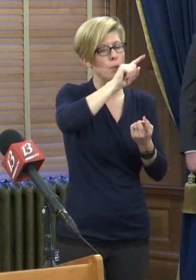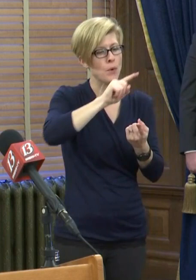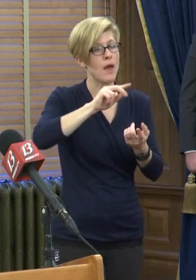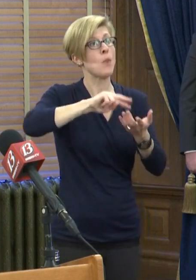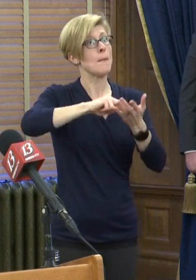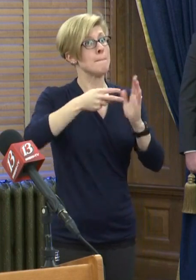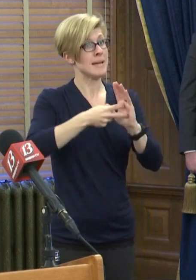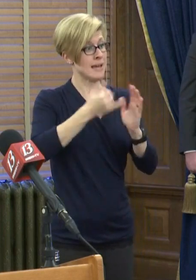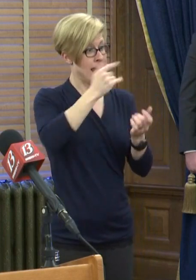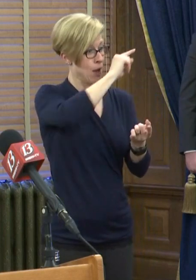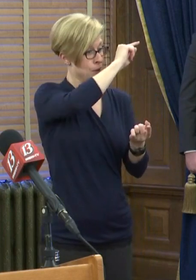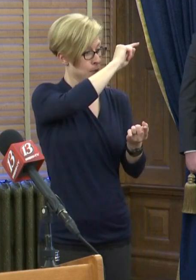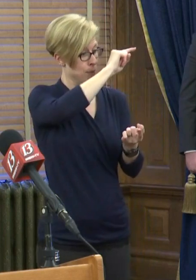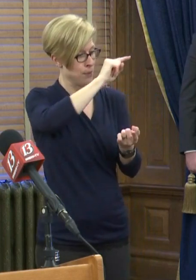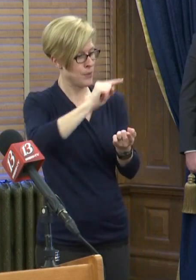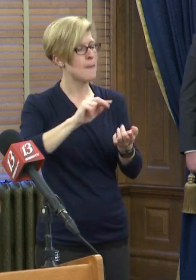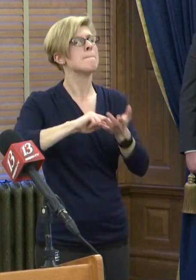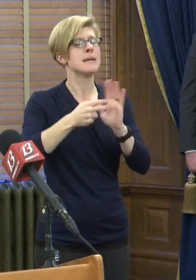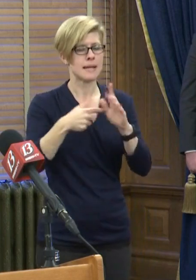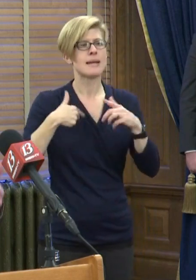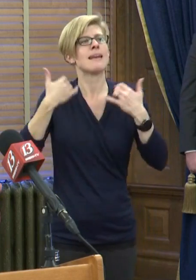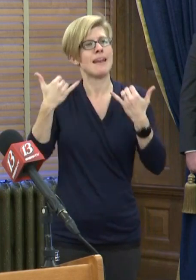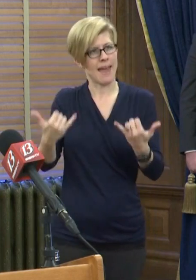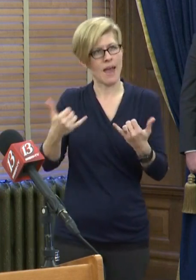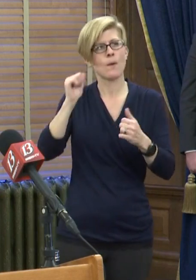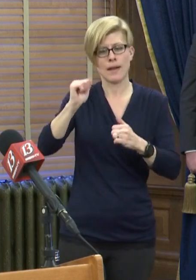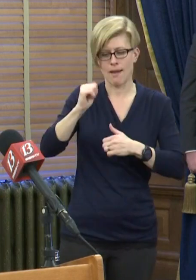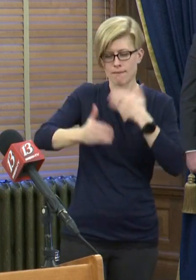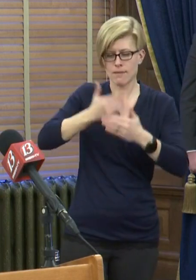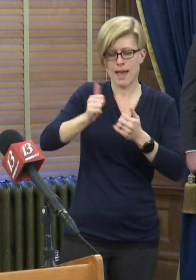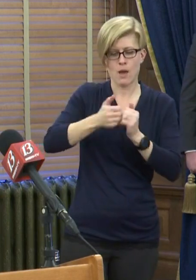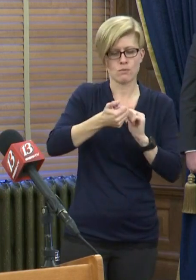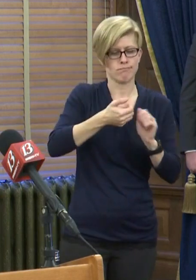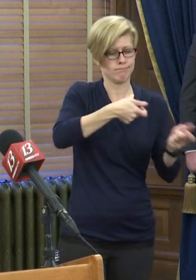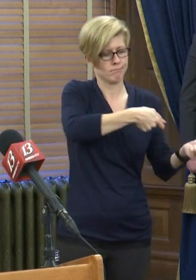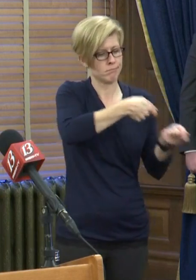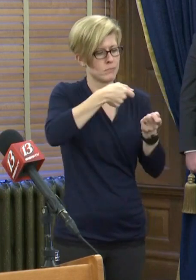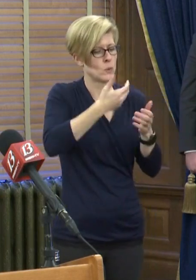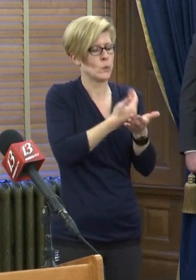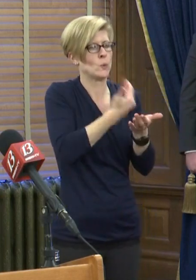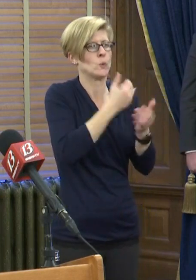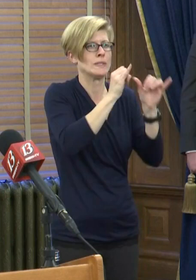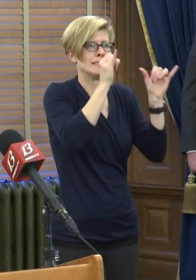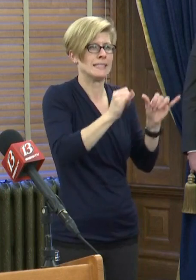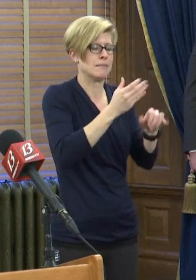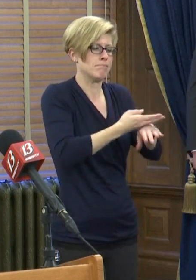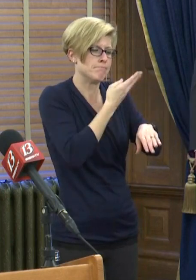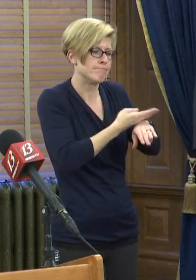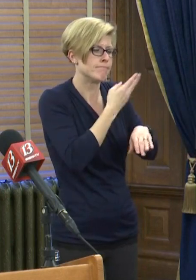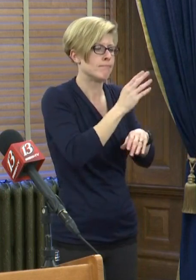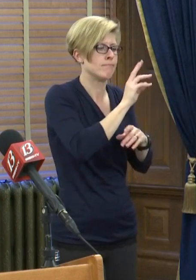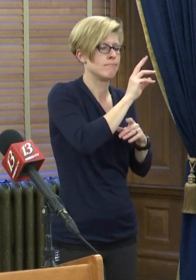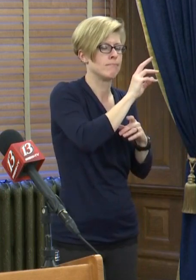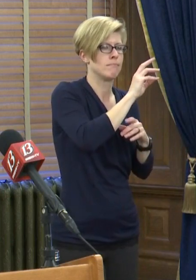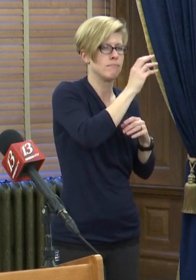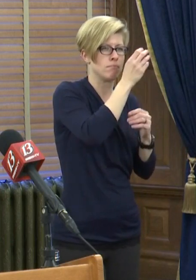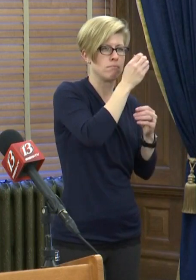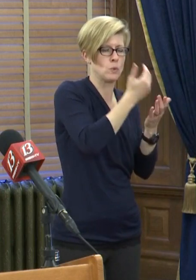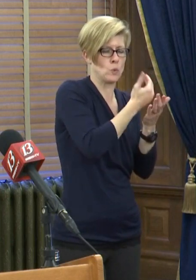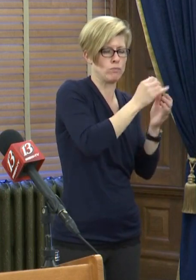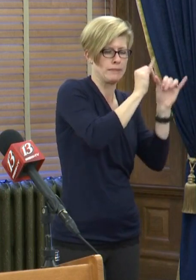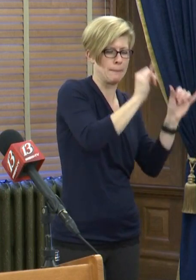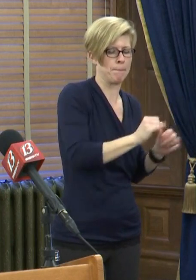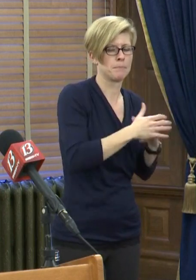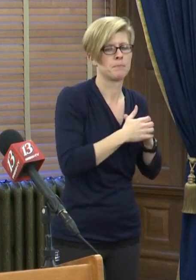bandwidth to, you know, proceed with the modernization. And so that's why we need the money. Also, a lot of that money